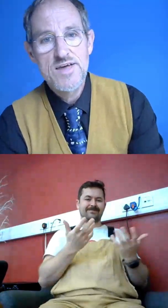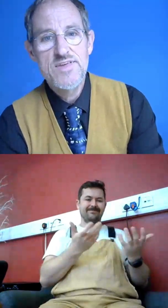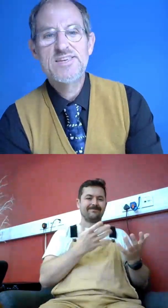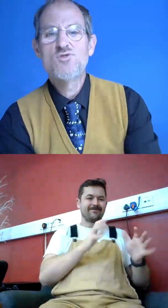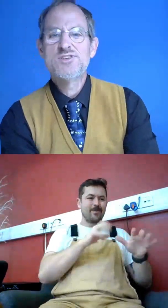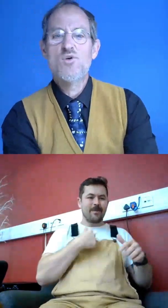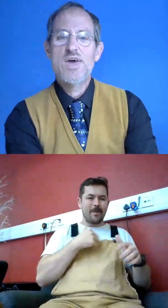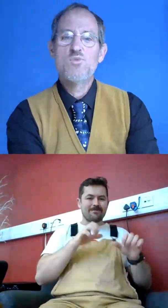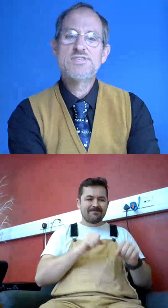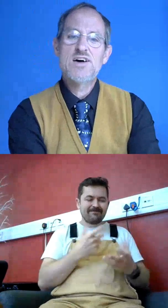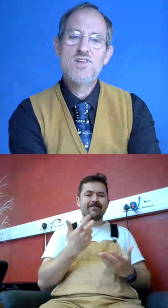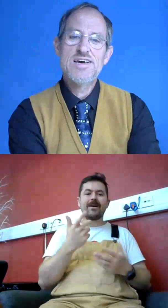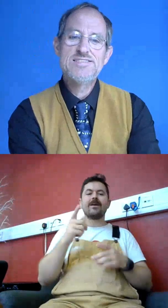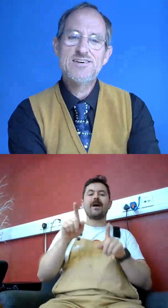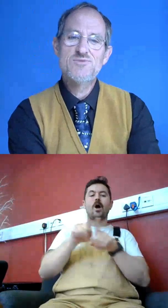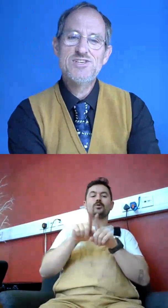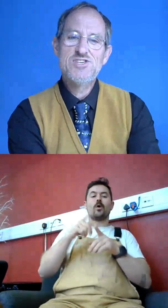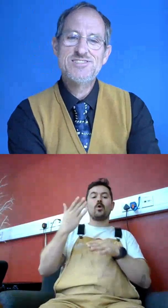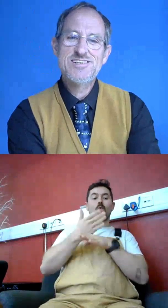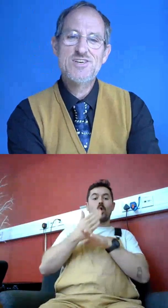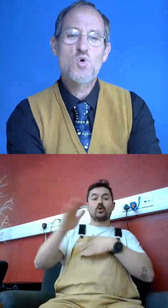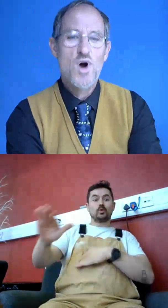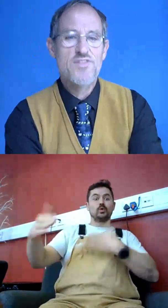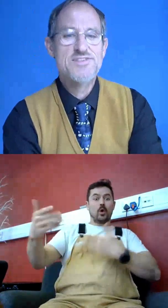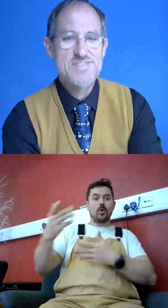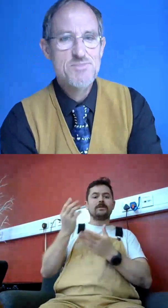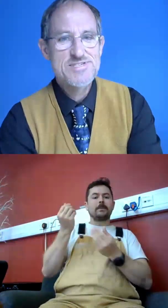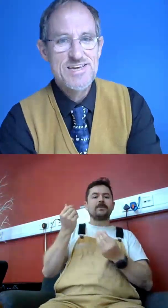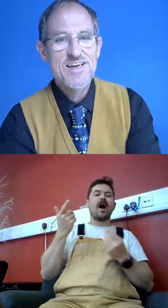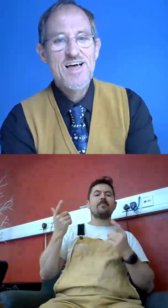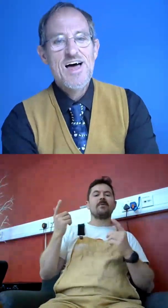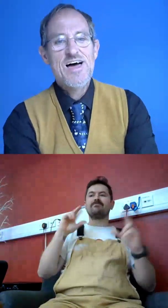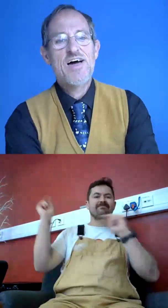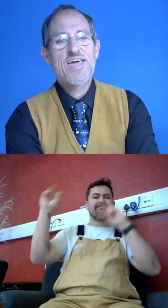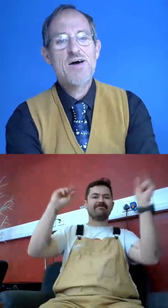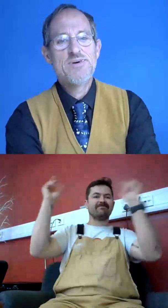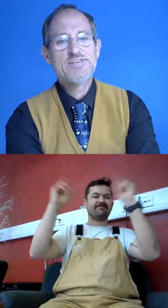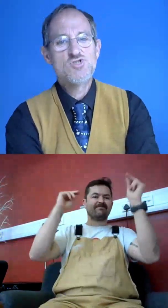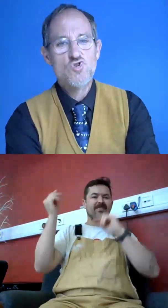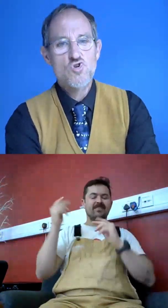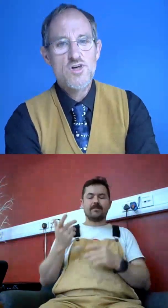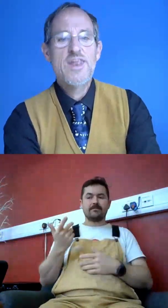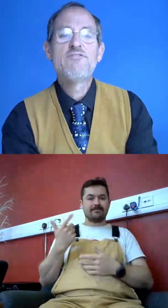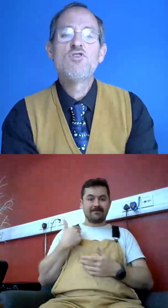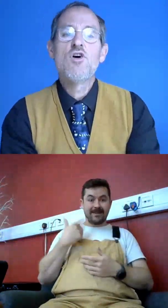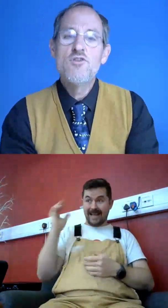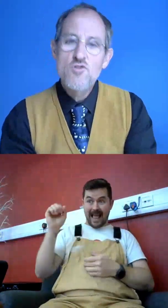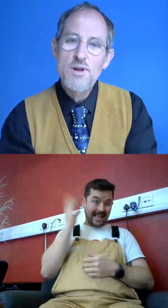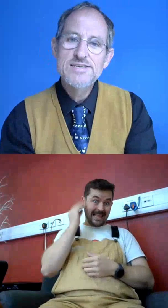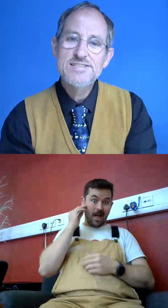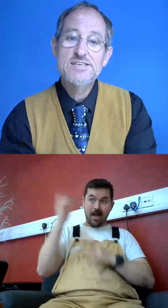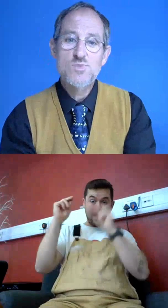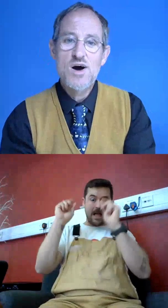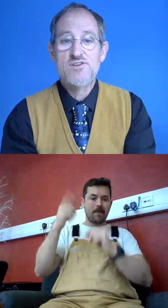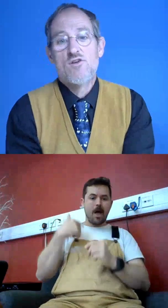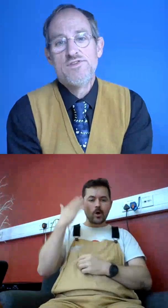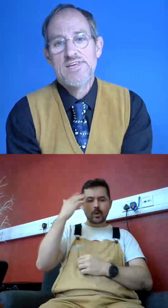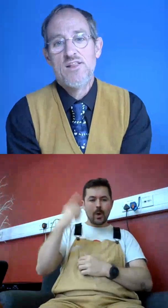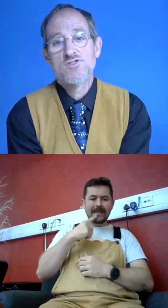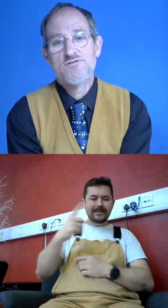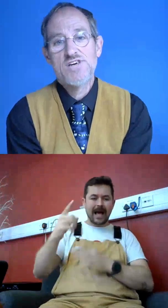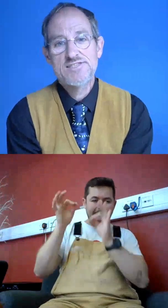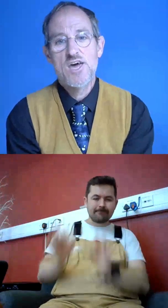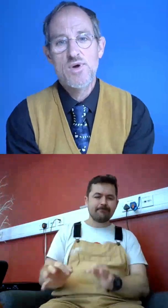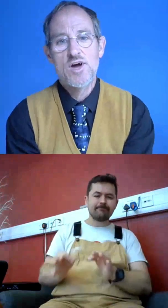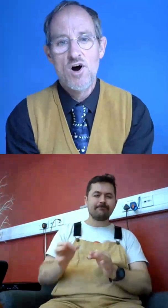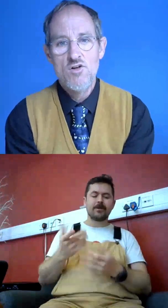what did you say? And they said, oh, it's okay, we'll tell you later, which isn't quite the same, is it? And that can be a struggle. And other places as well, there's